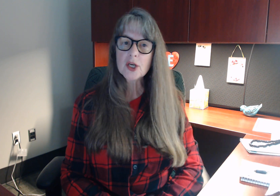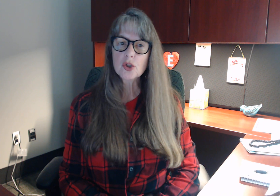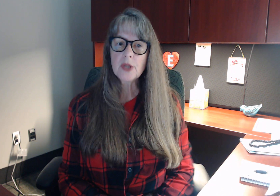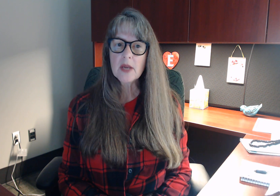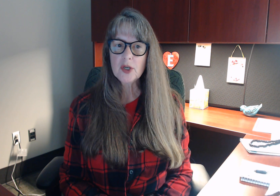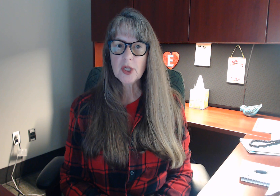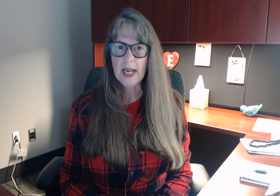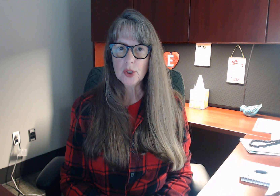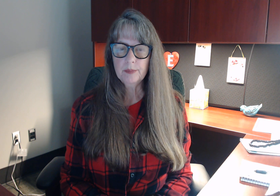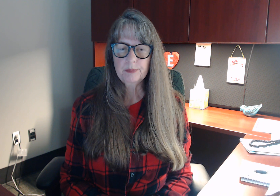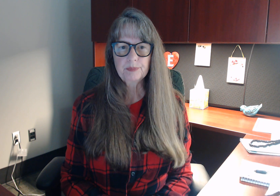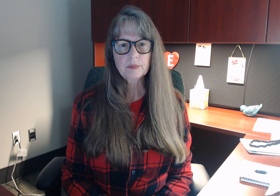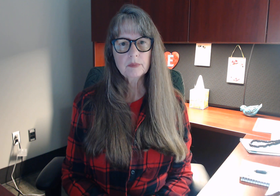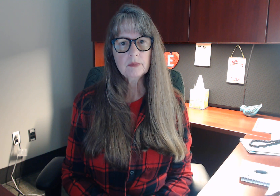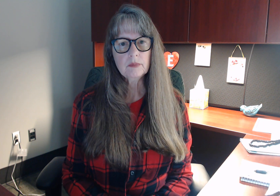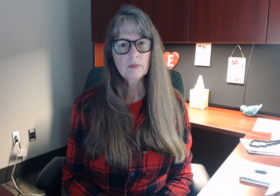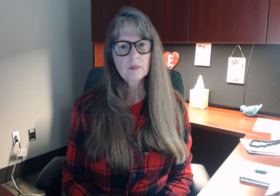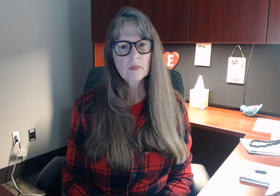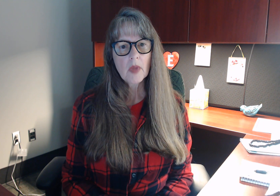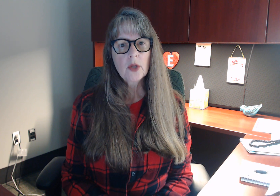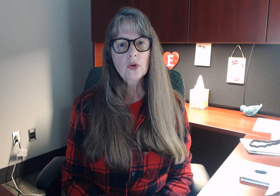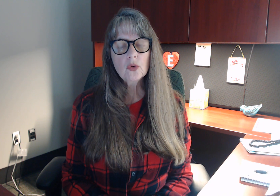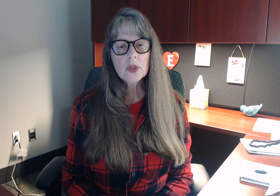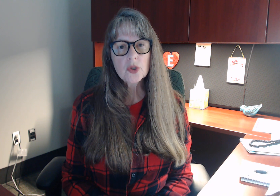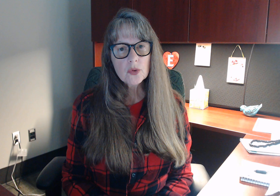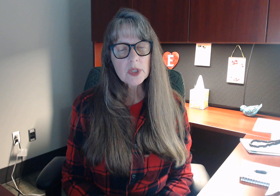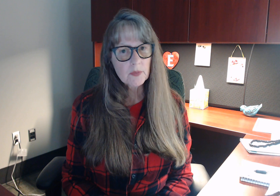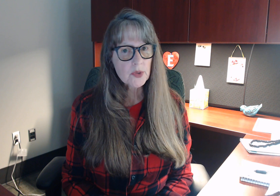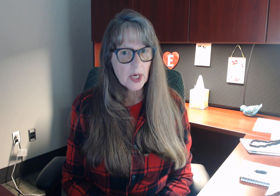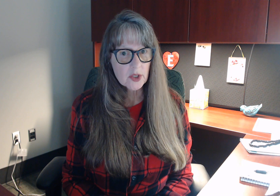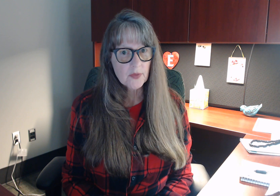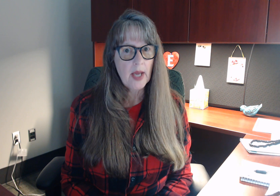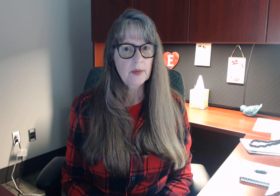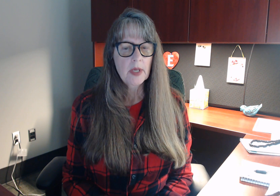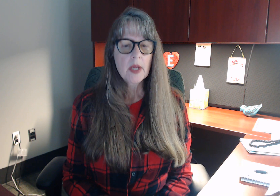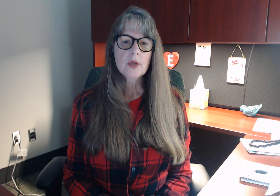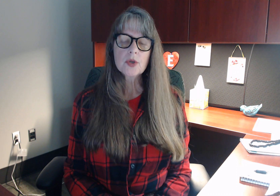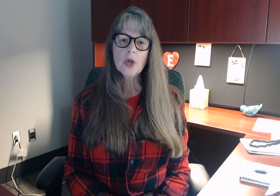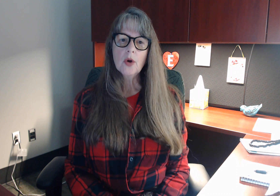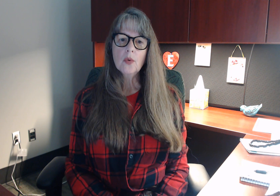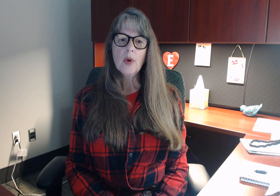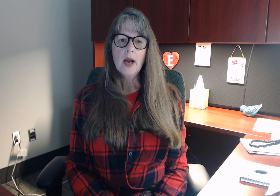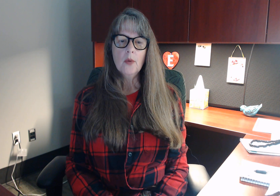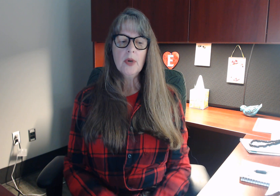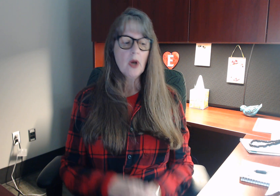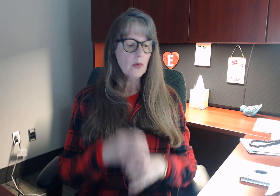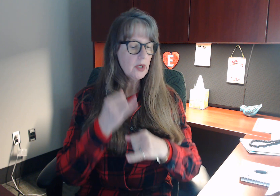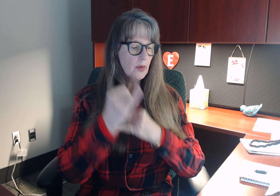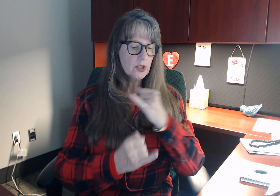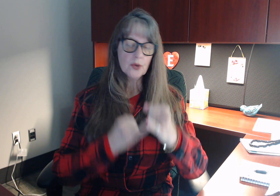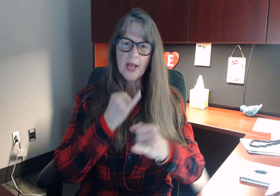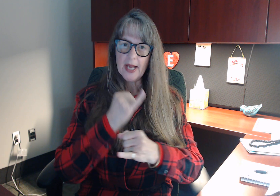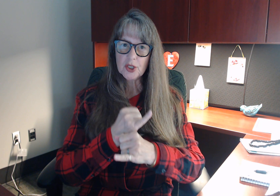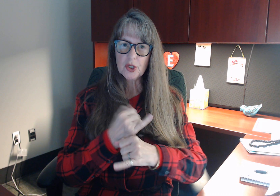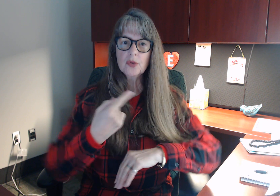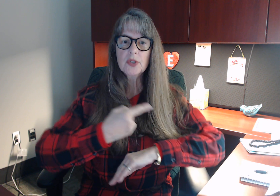Day of Education. You could do several signs for that. So we already know International Day